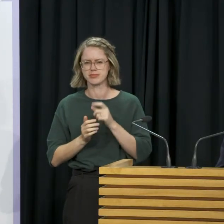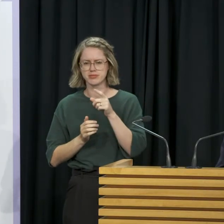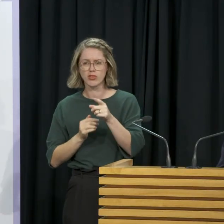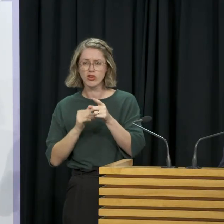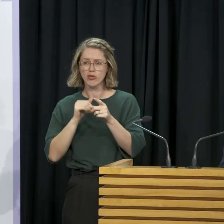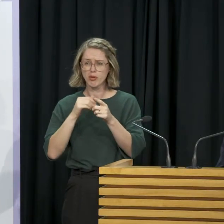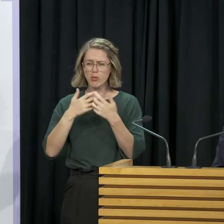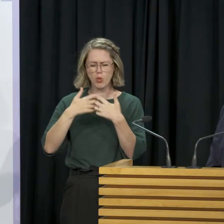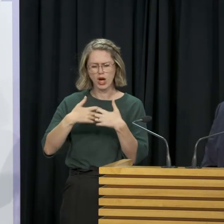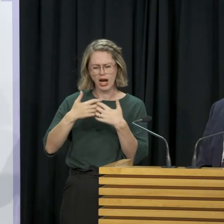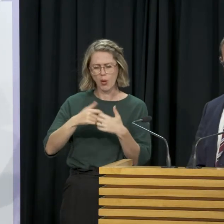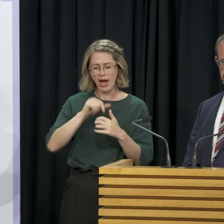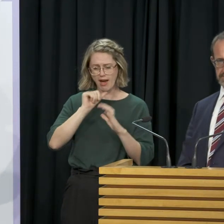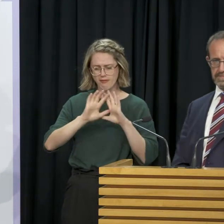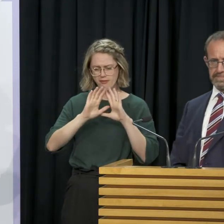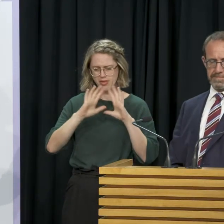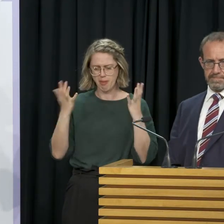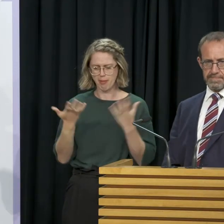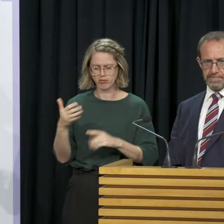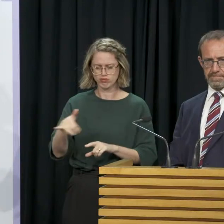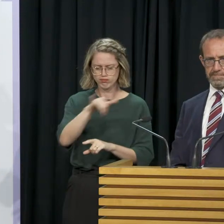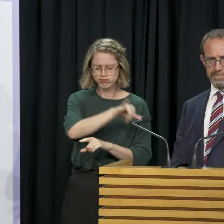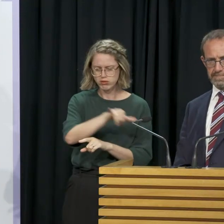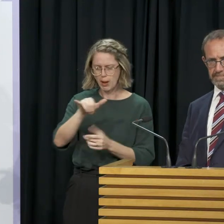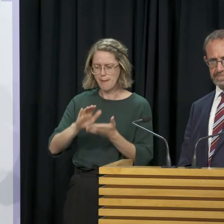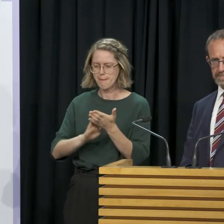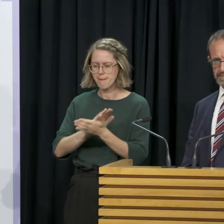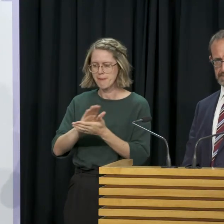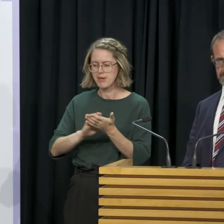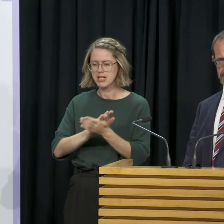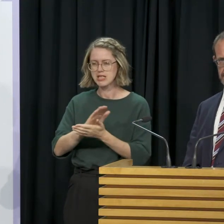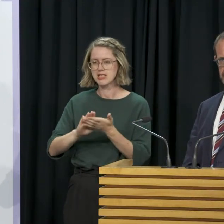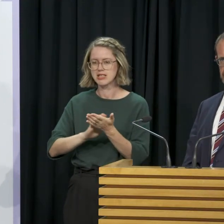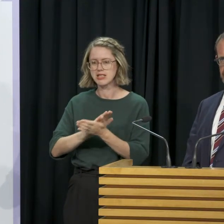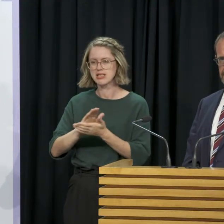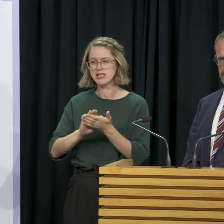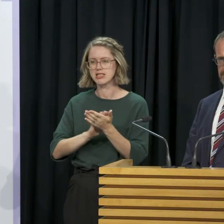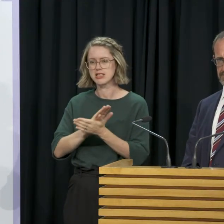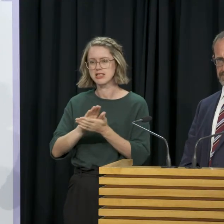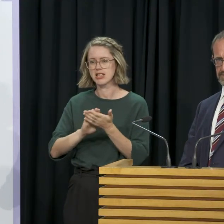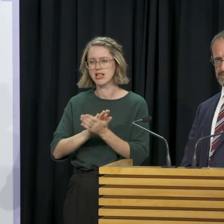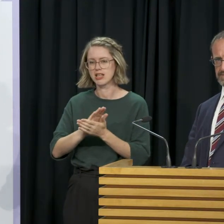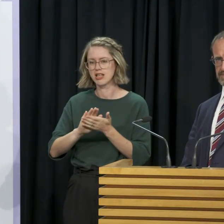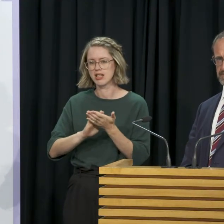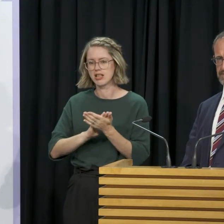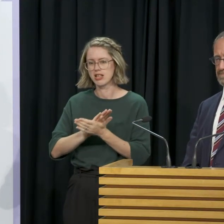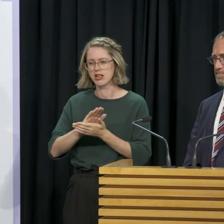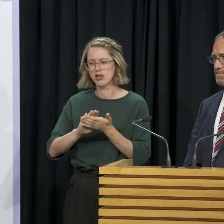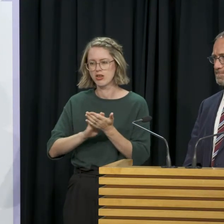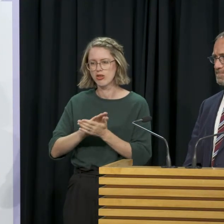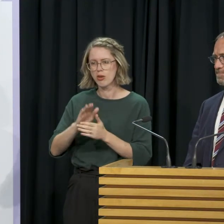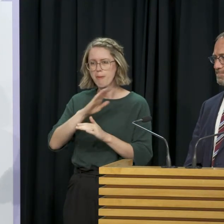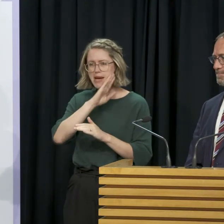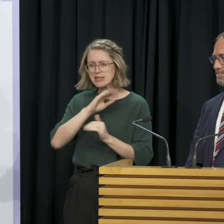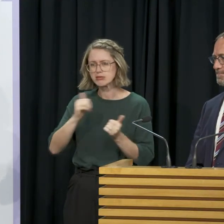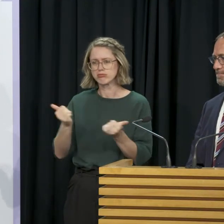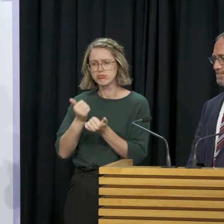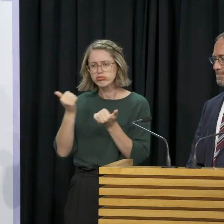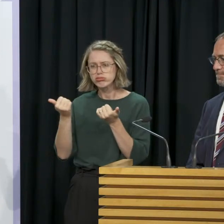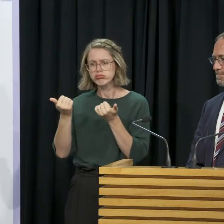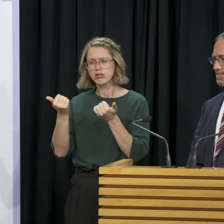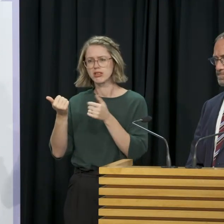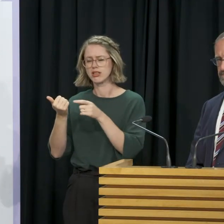part of your calculation that if a bubble were to open, you would almost double the amount of risk coming into the country? Look, it is not